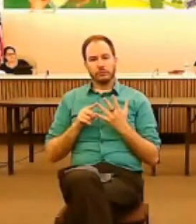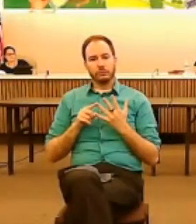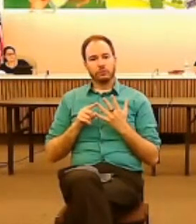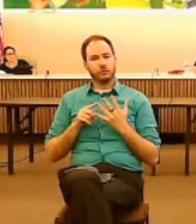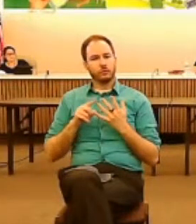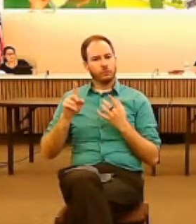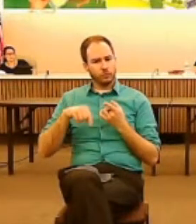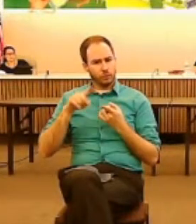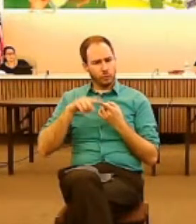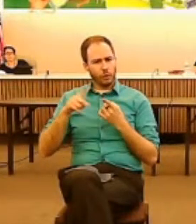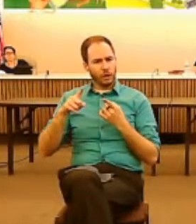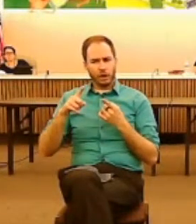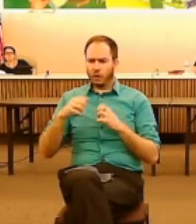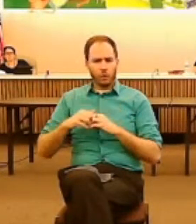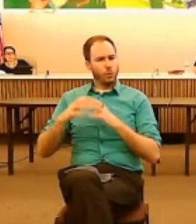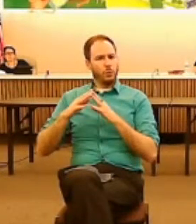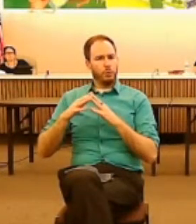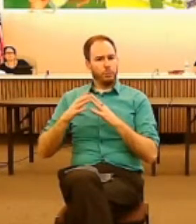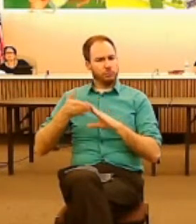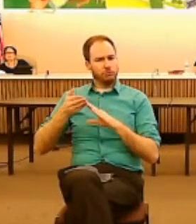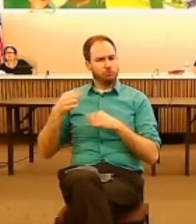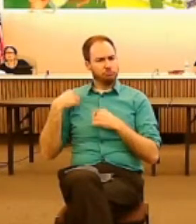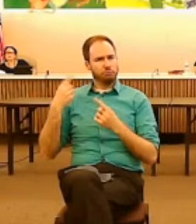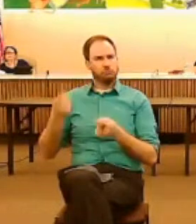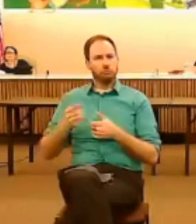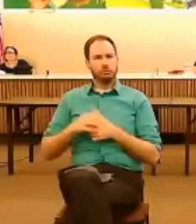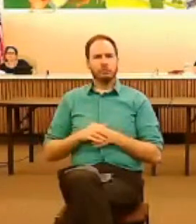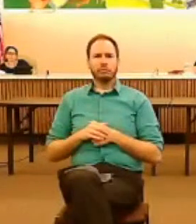When did you open? How long have you been in operation now?